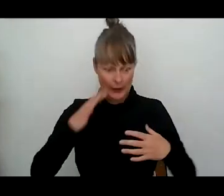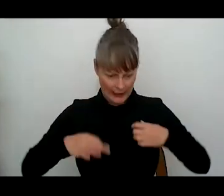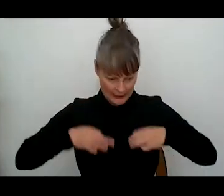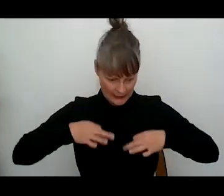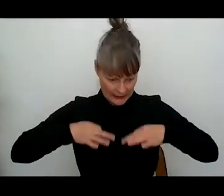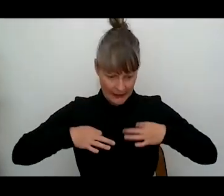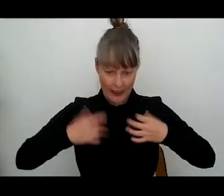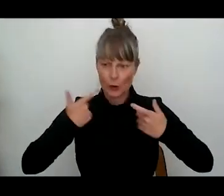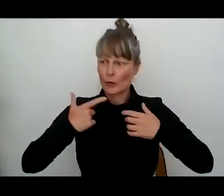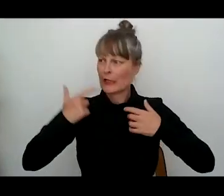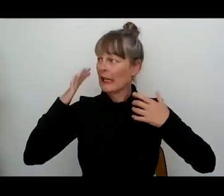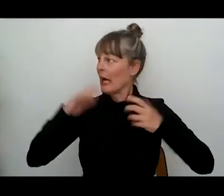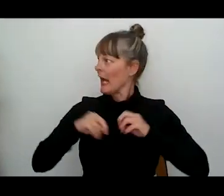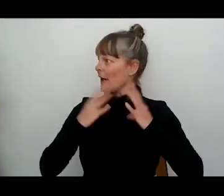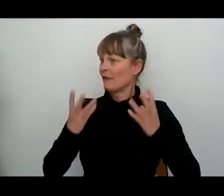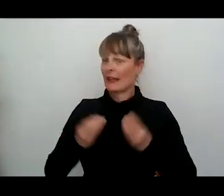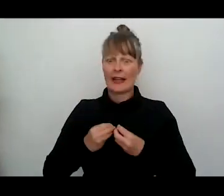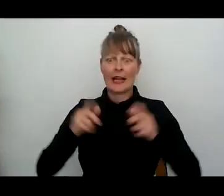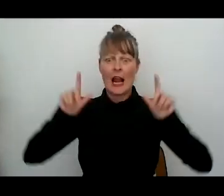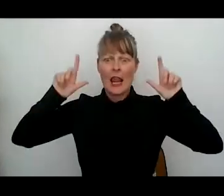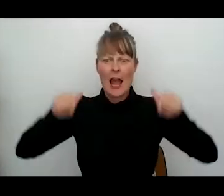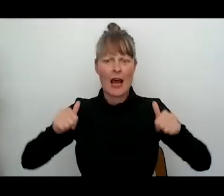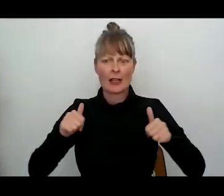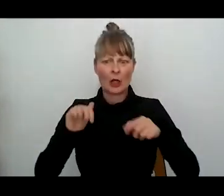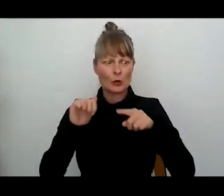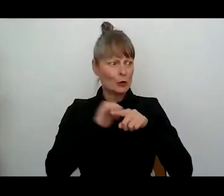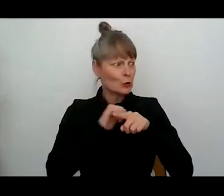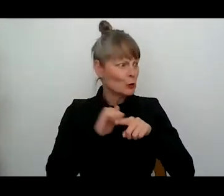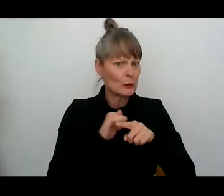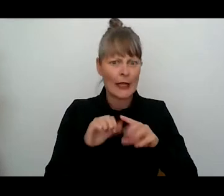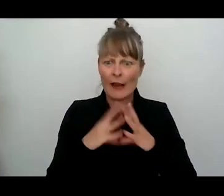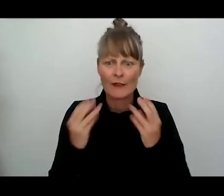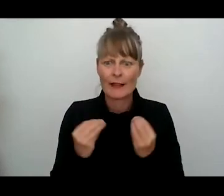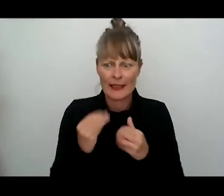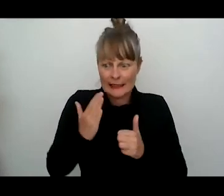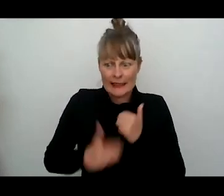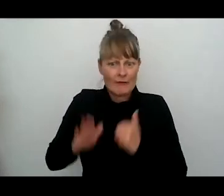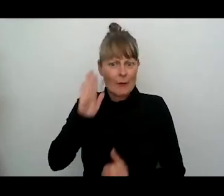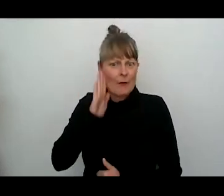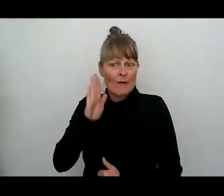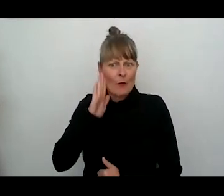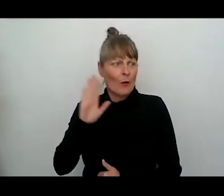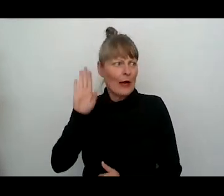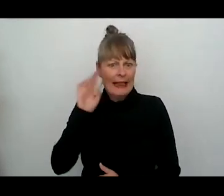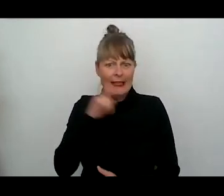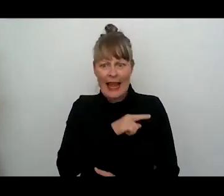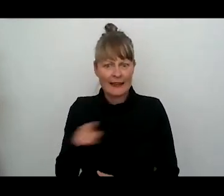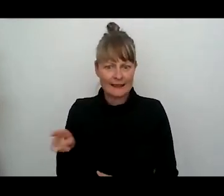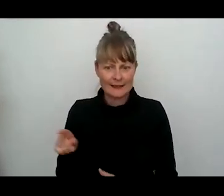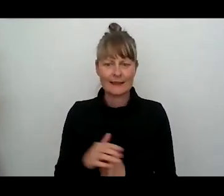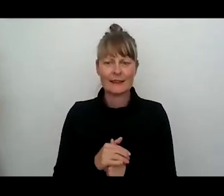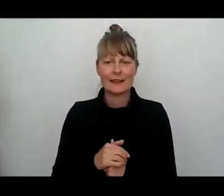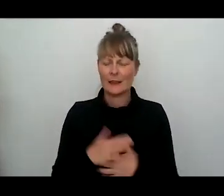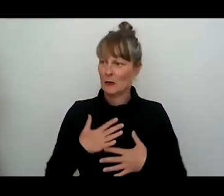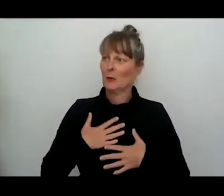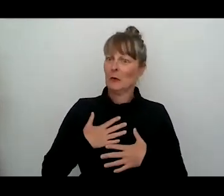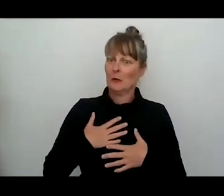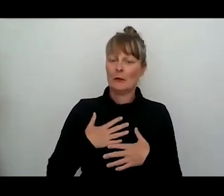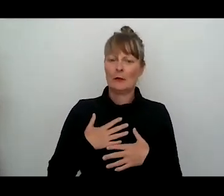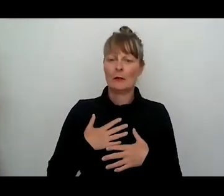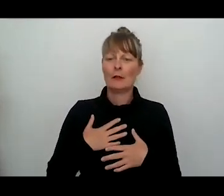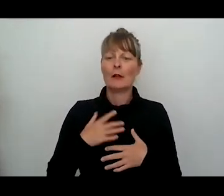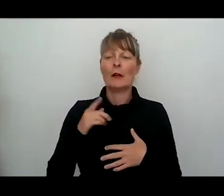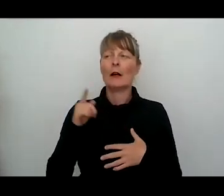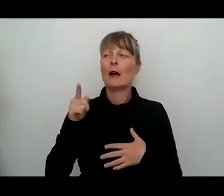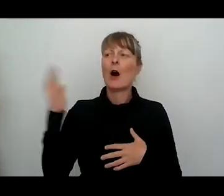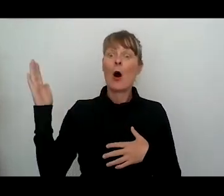carpet, the shoes on the carpet and things like that. And I was like, well, you know, is that right? And on the car ride home,